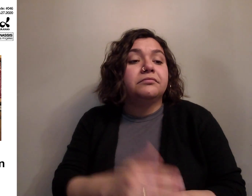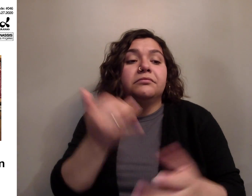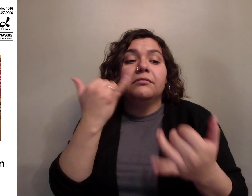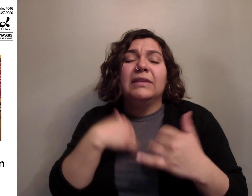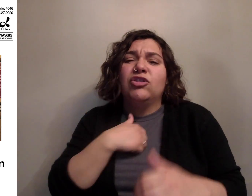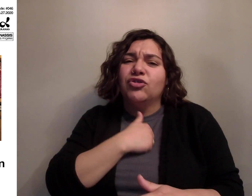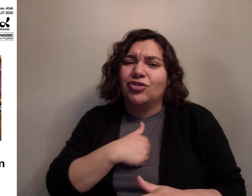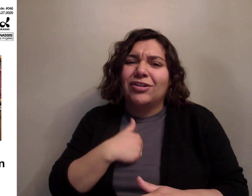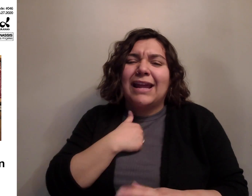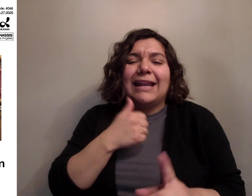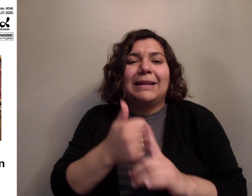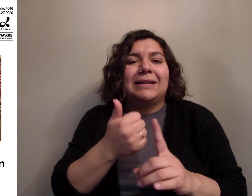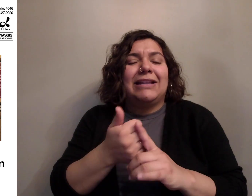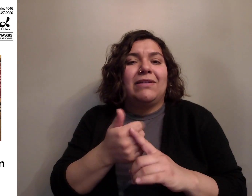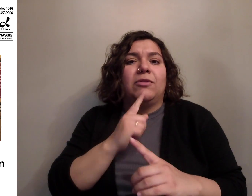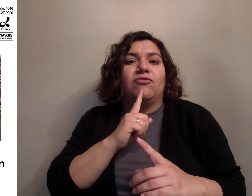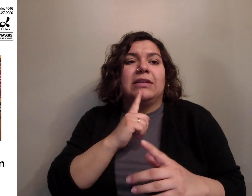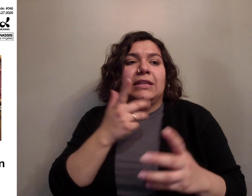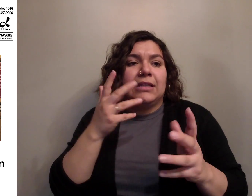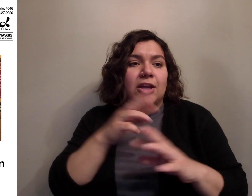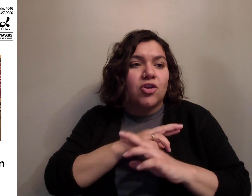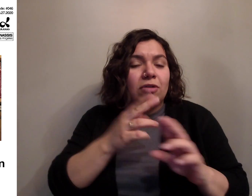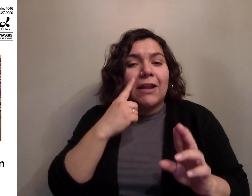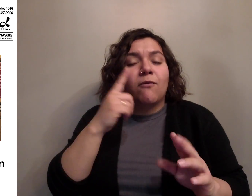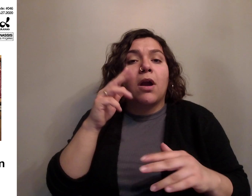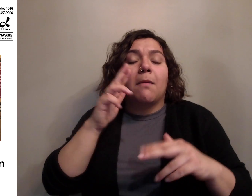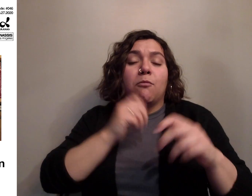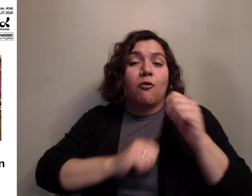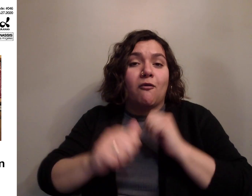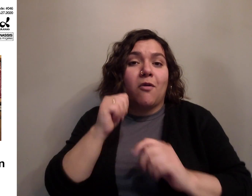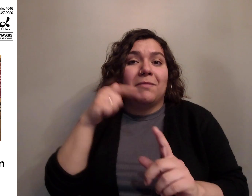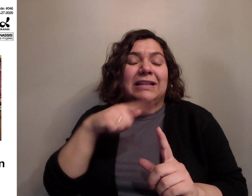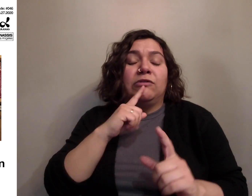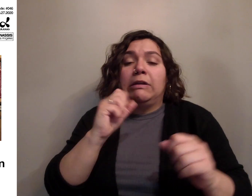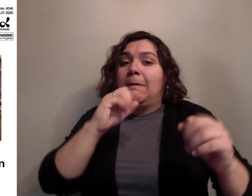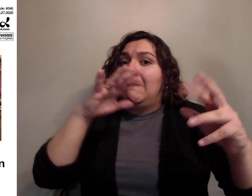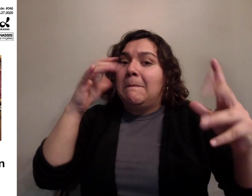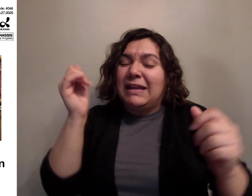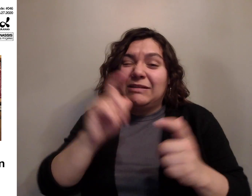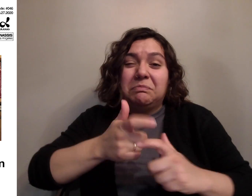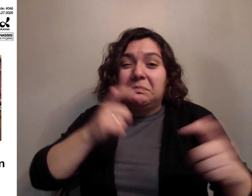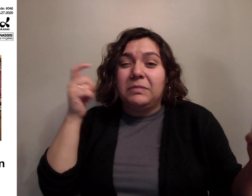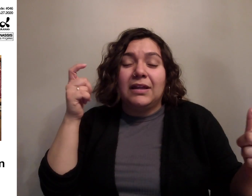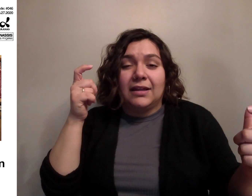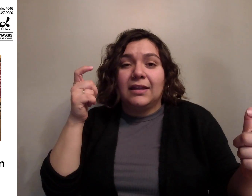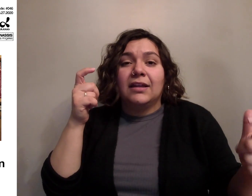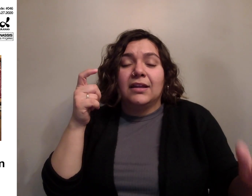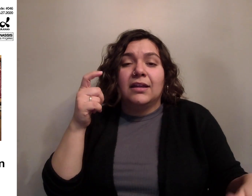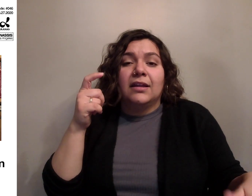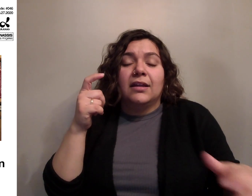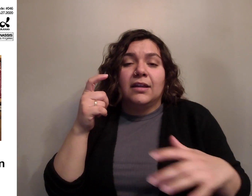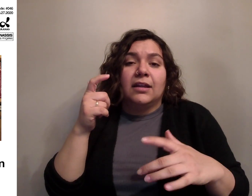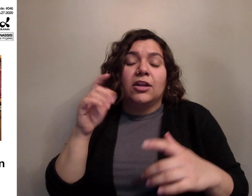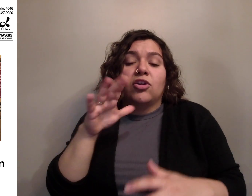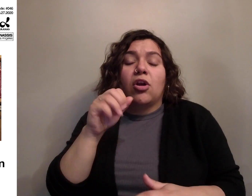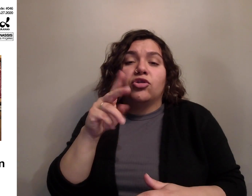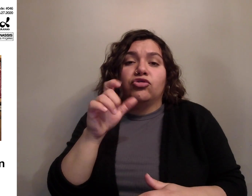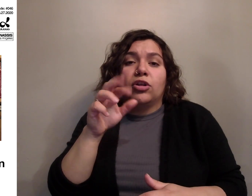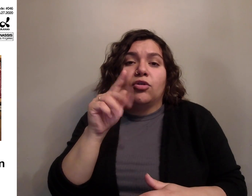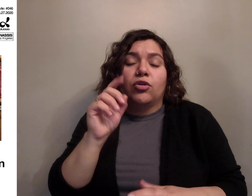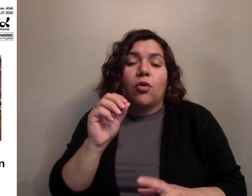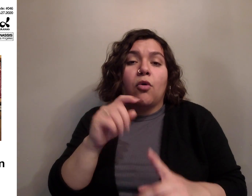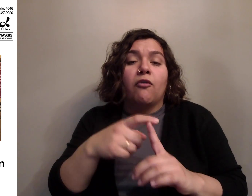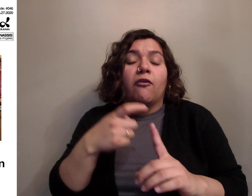And so I still do regret, though, he had been building up to a performance of this monumental